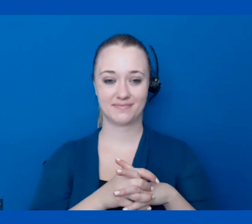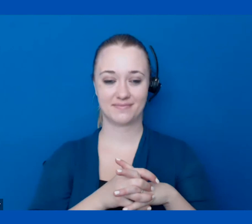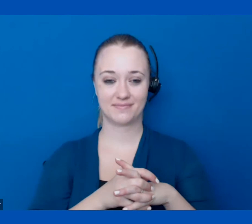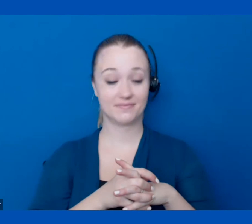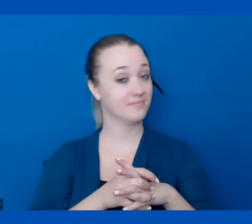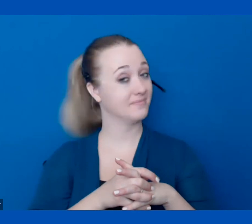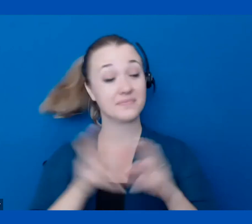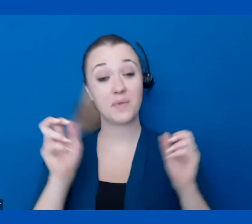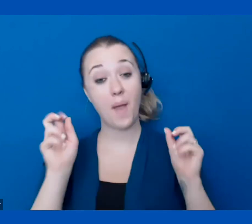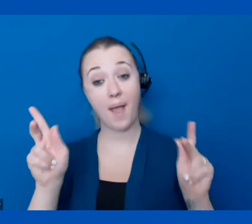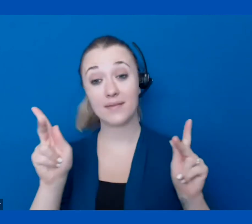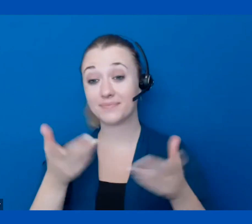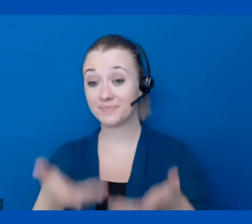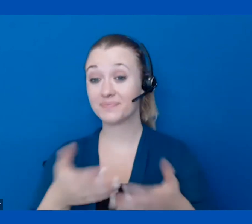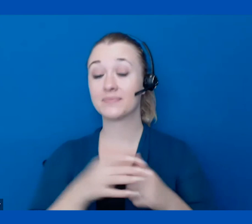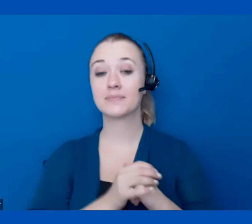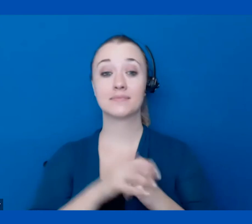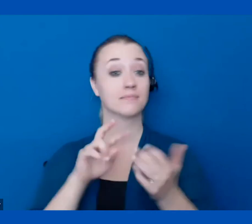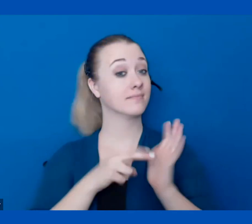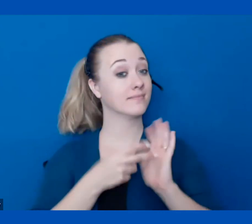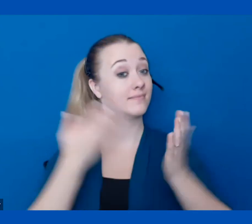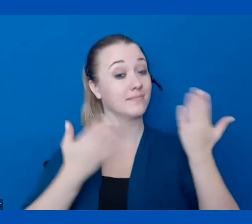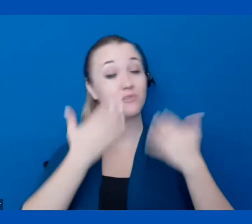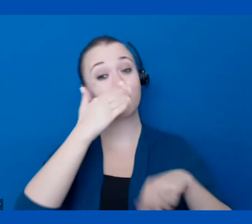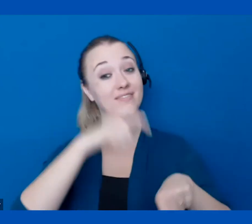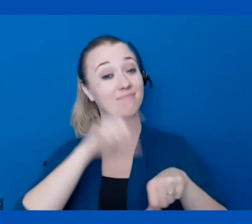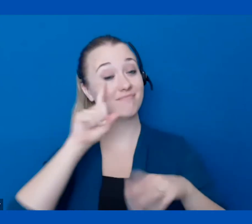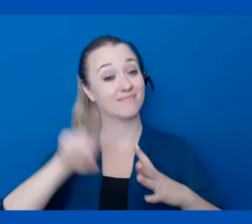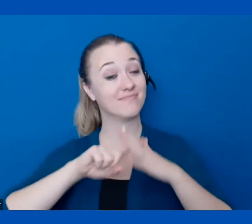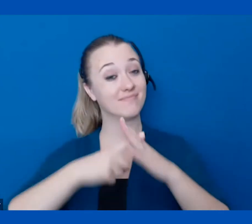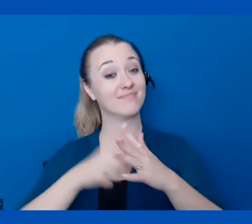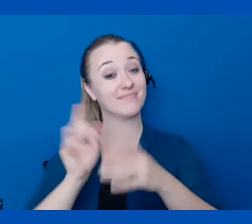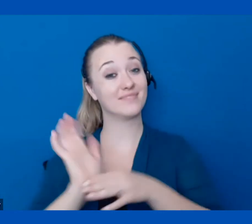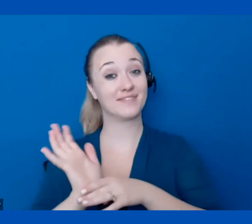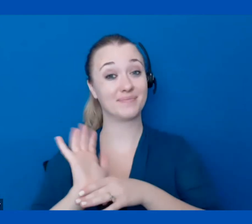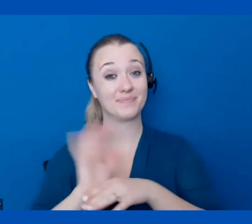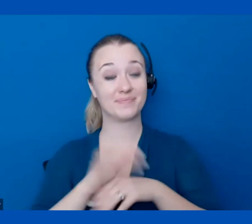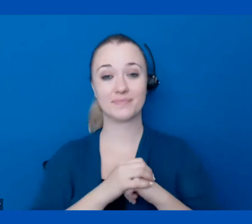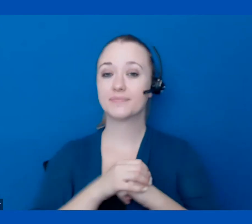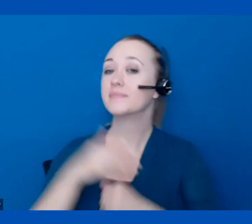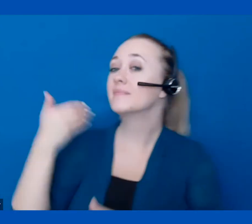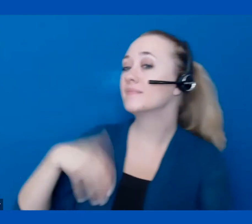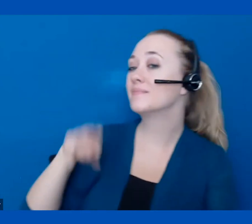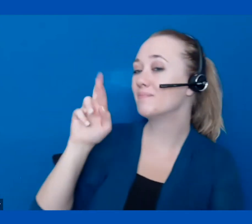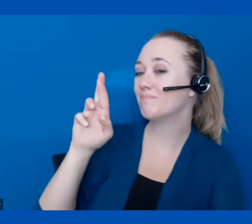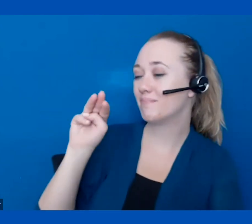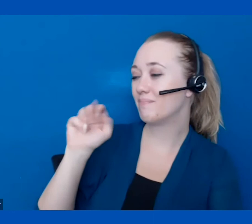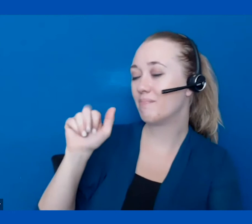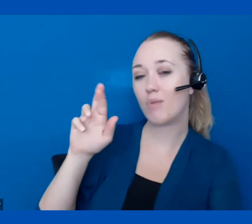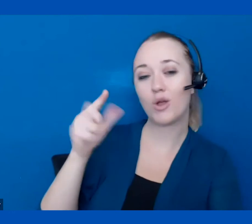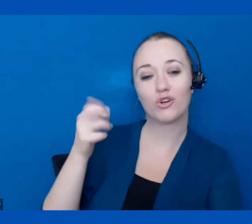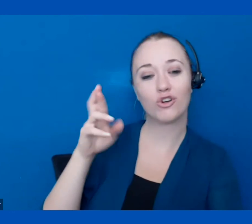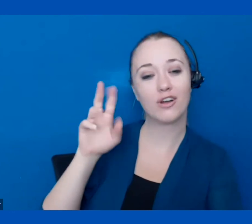All right, well, perhaps this is a good time to start the film. This is Miss Margaret. I just wanted to say something real